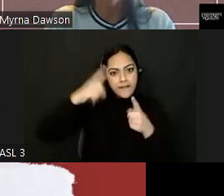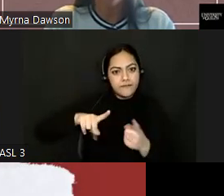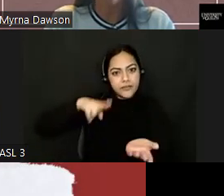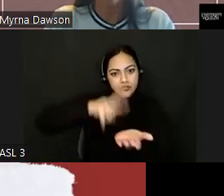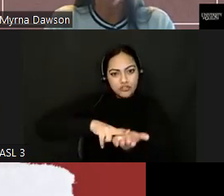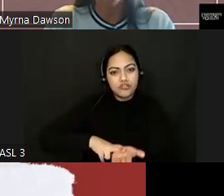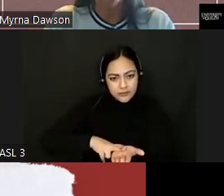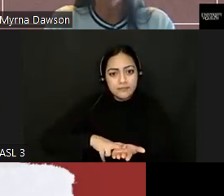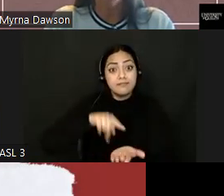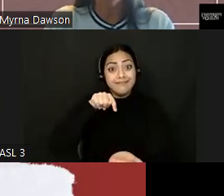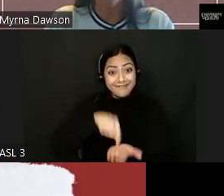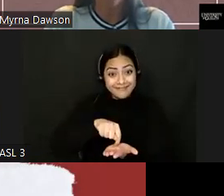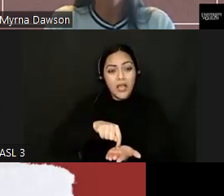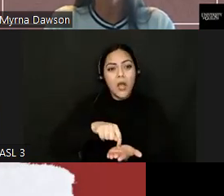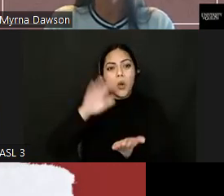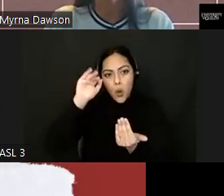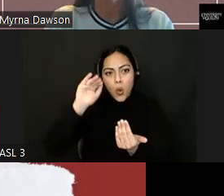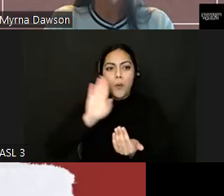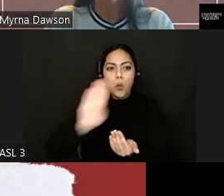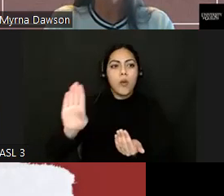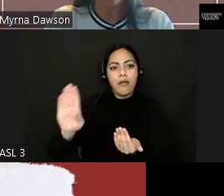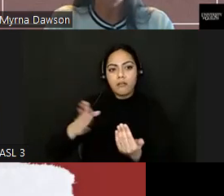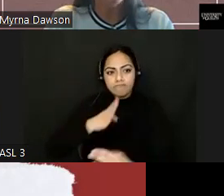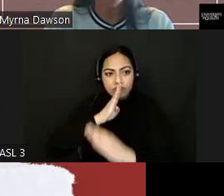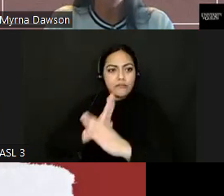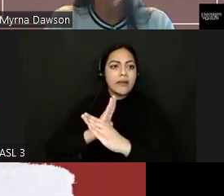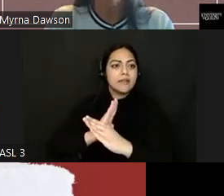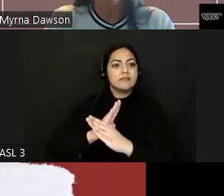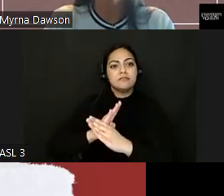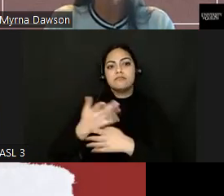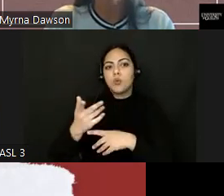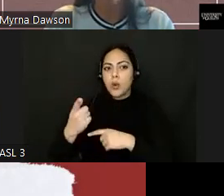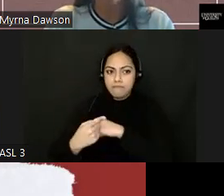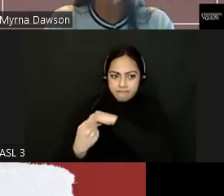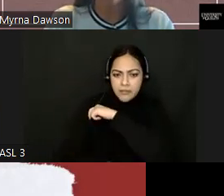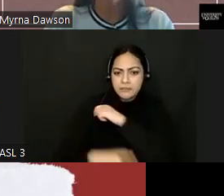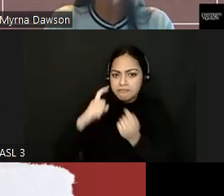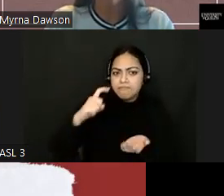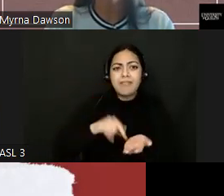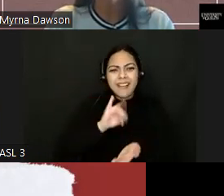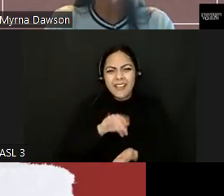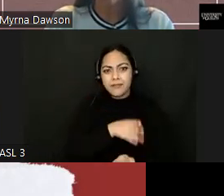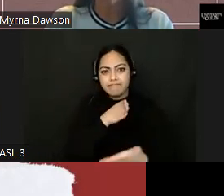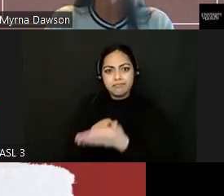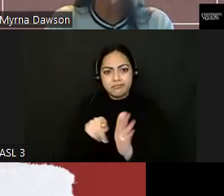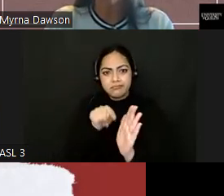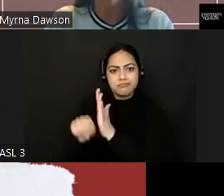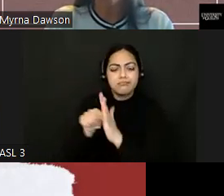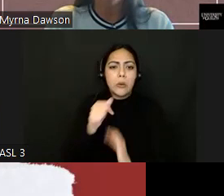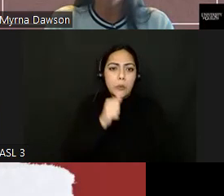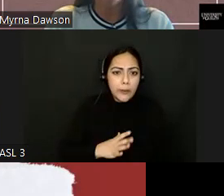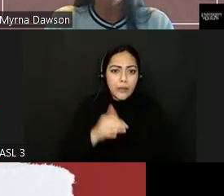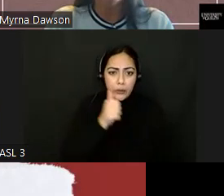convention passed in 1994 that Canada has yet to ratify almost 30 years later, despite promises